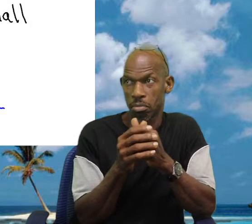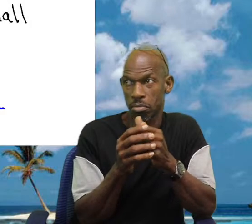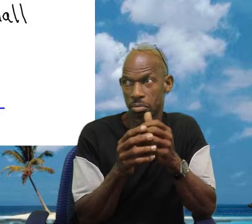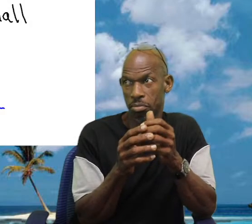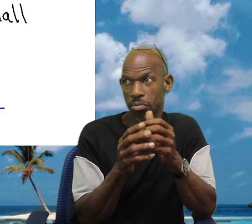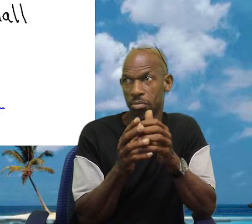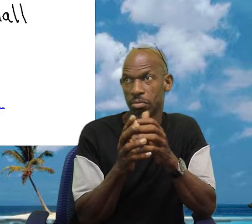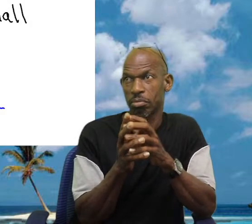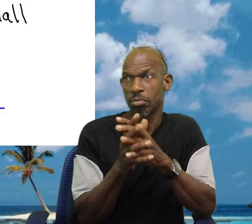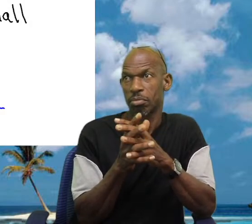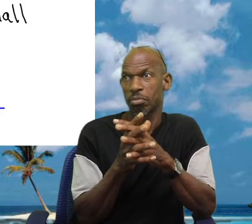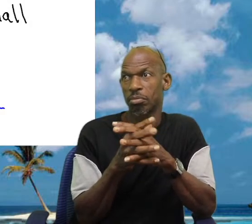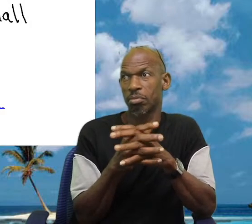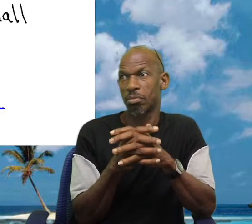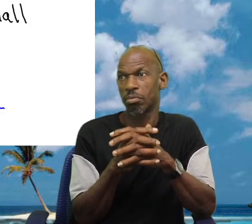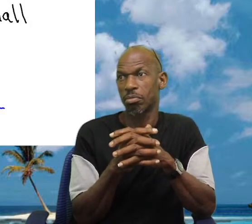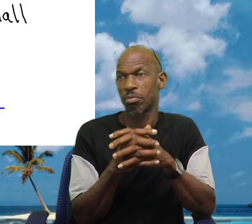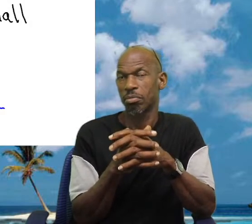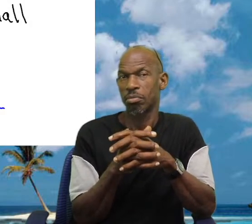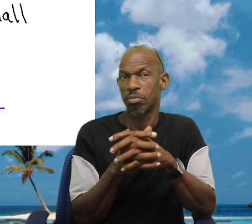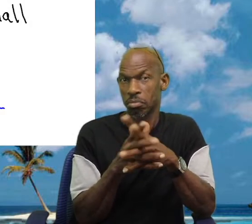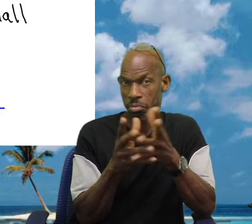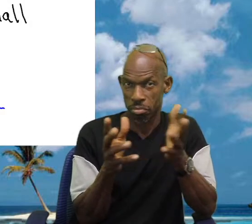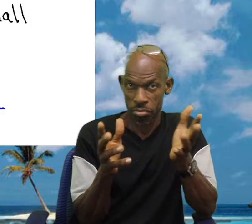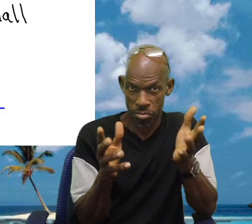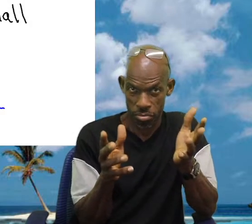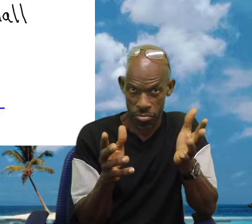say the old house is white.